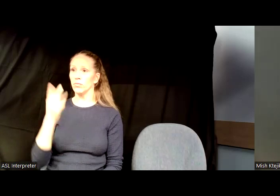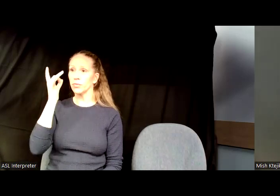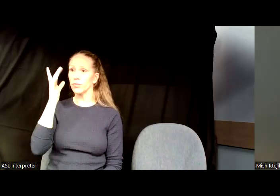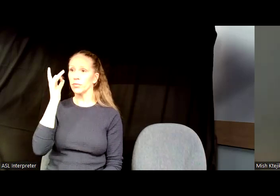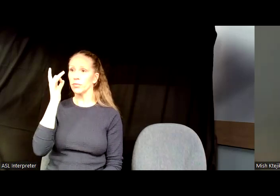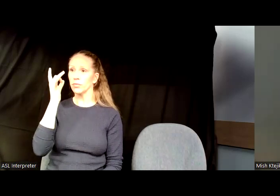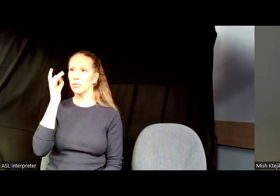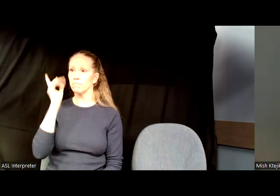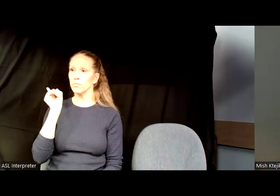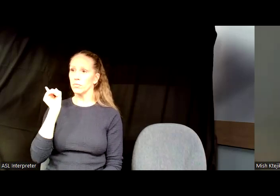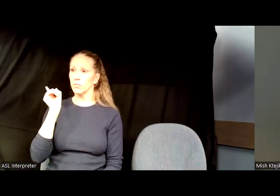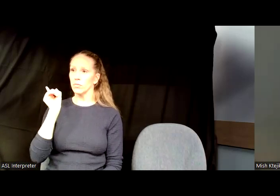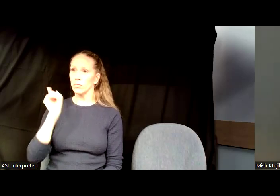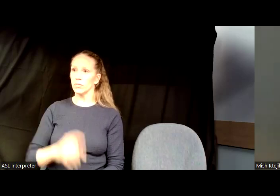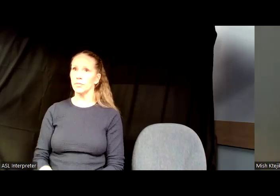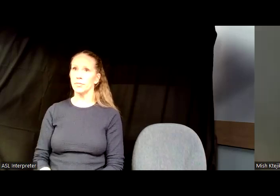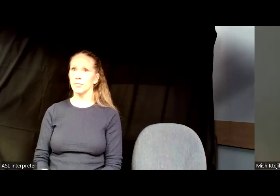Nish, is that Nish?